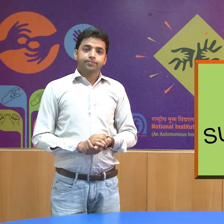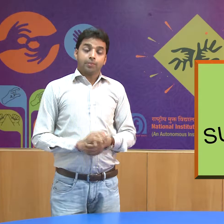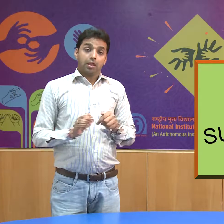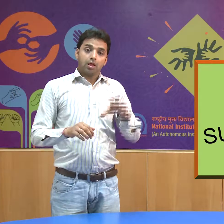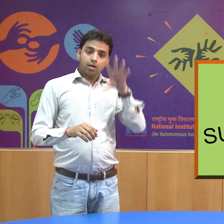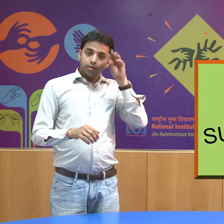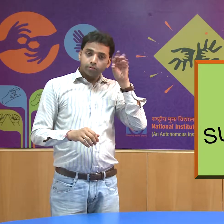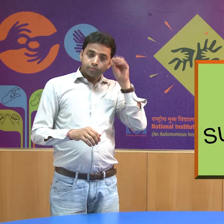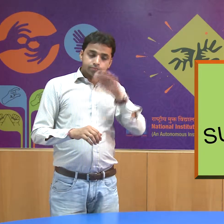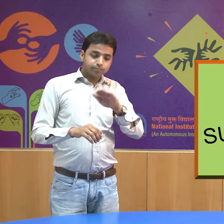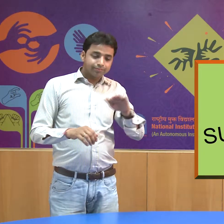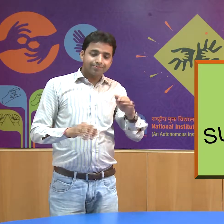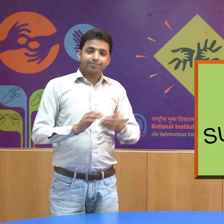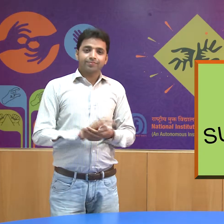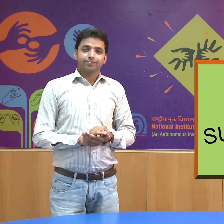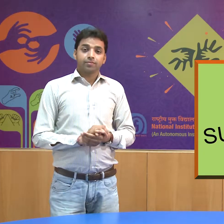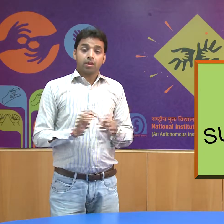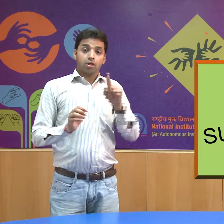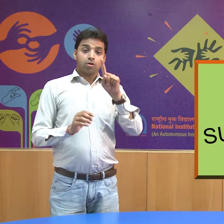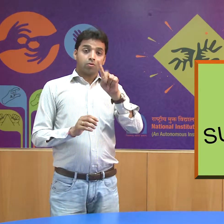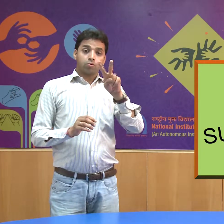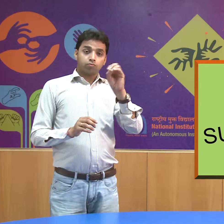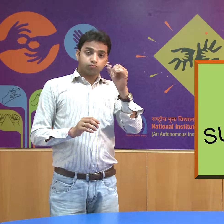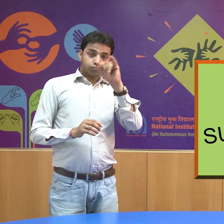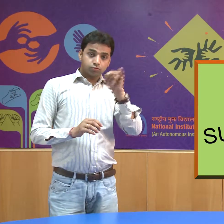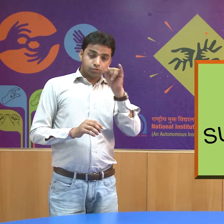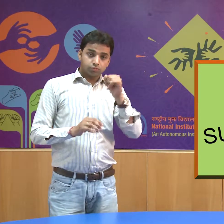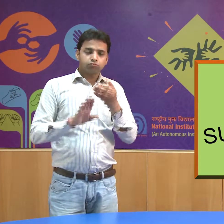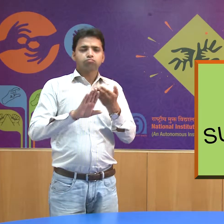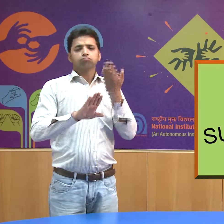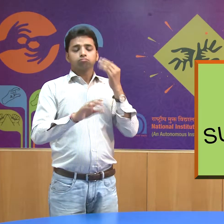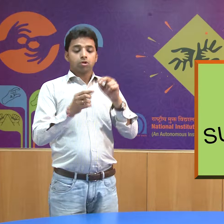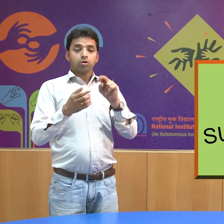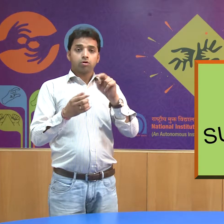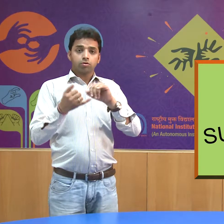Learners, in 1206, Delhi Sultanate was established.